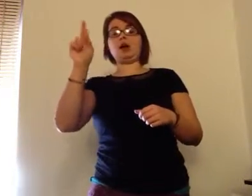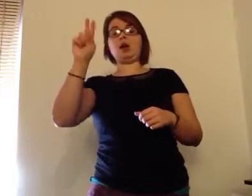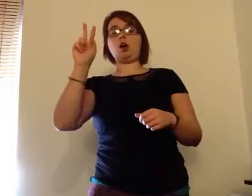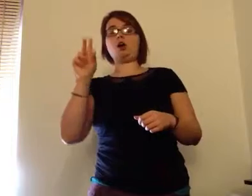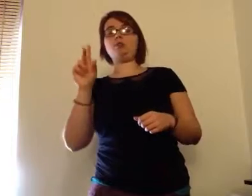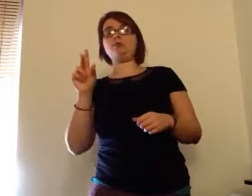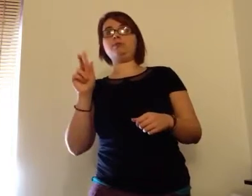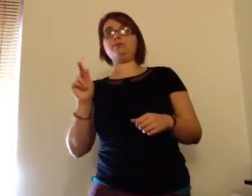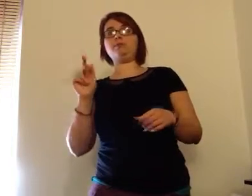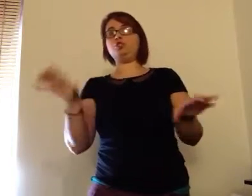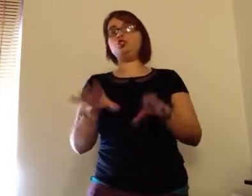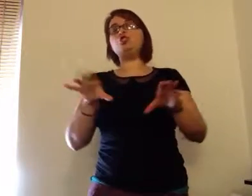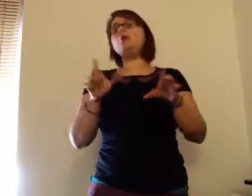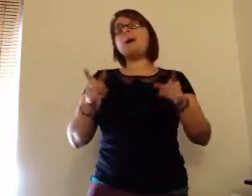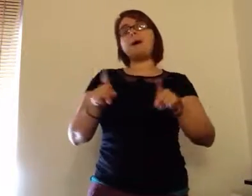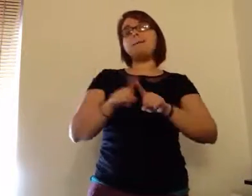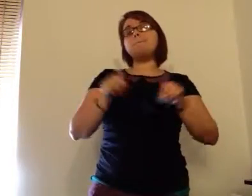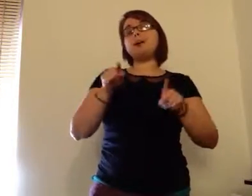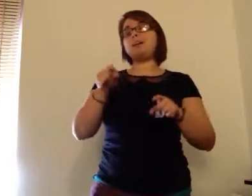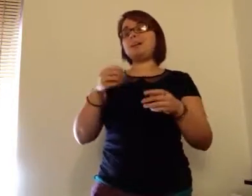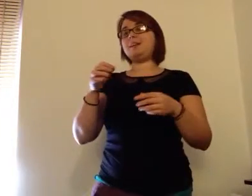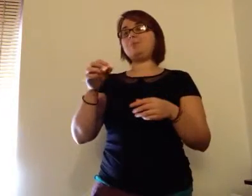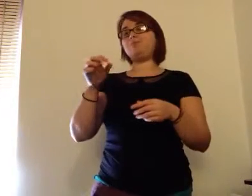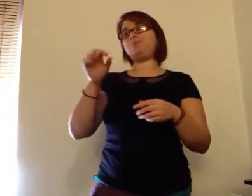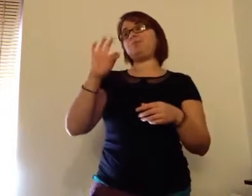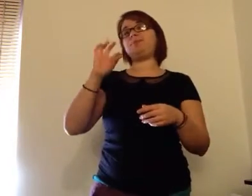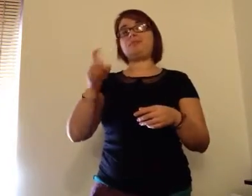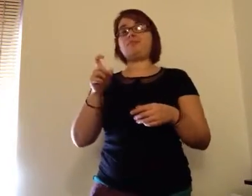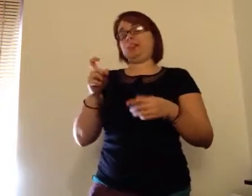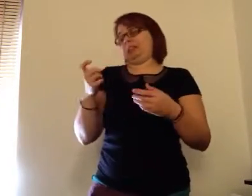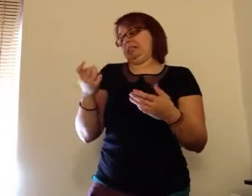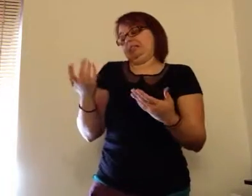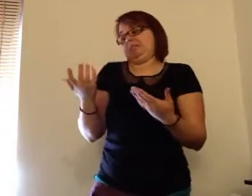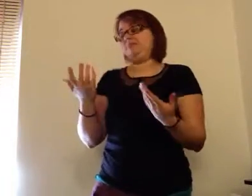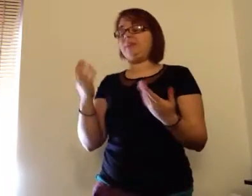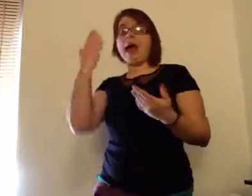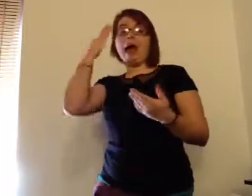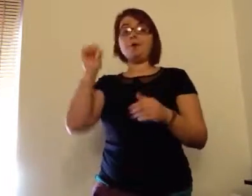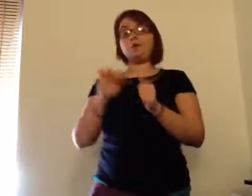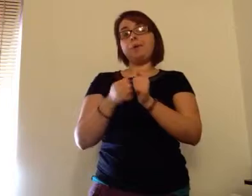if your sewer is clogged with roofs. It's very, very expensive.